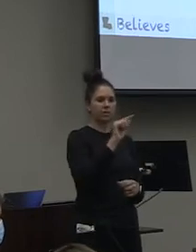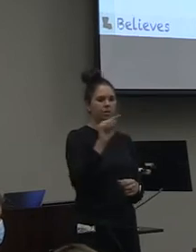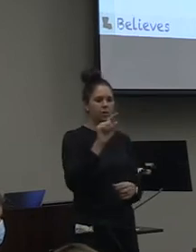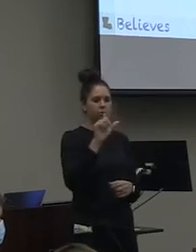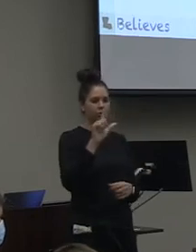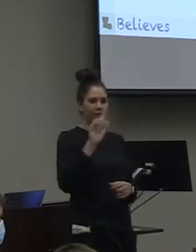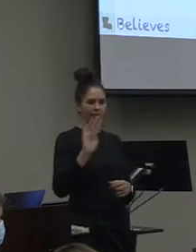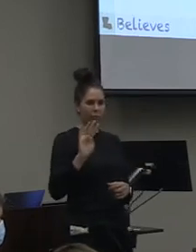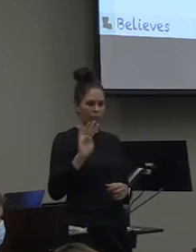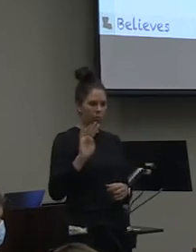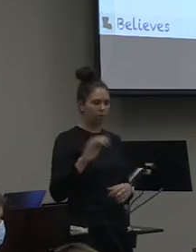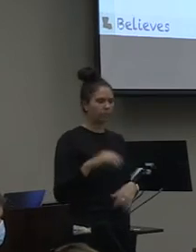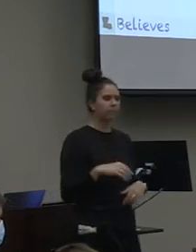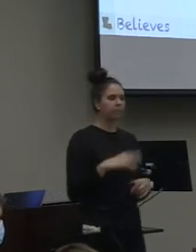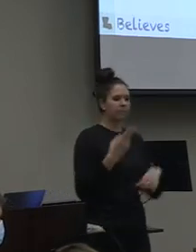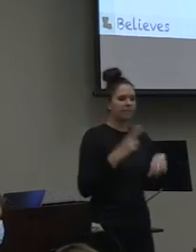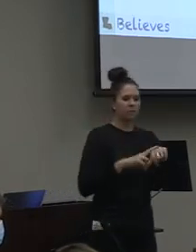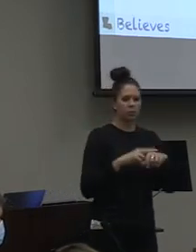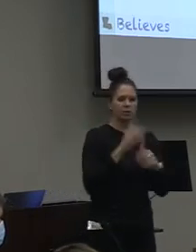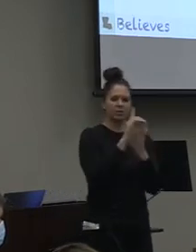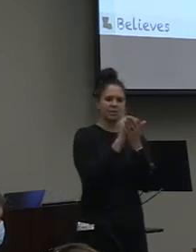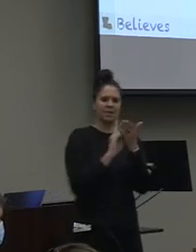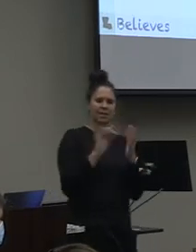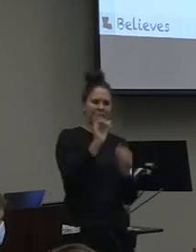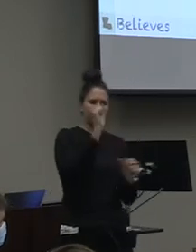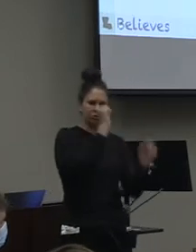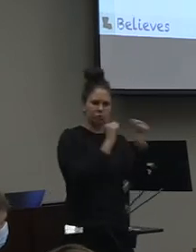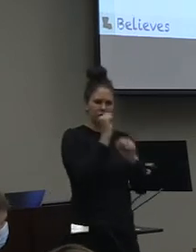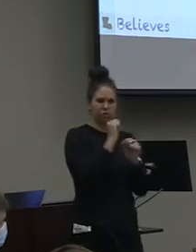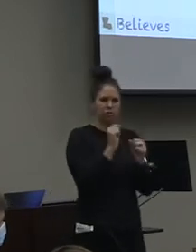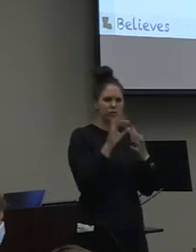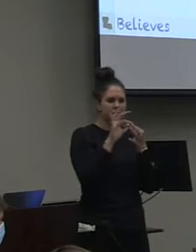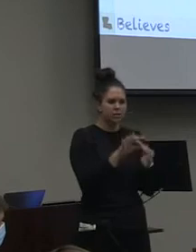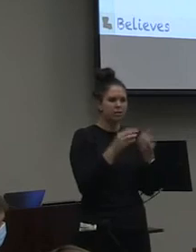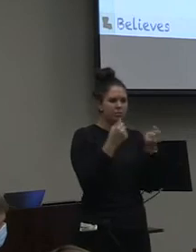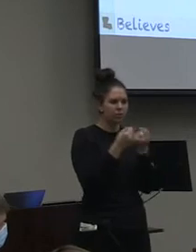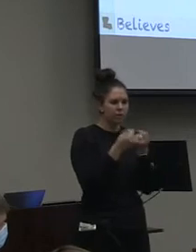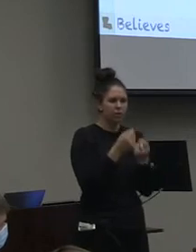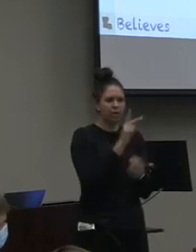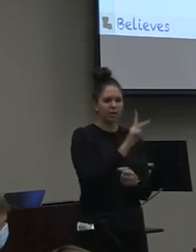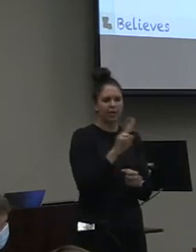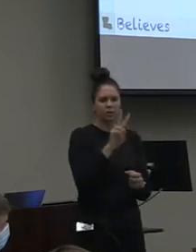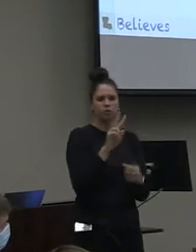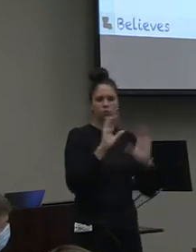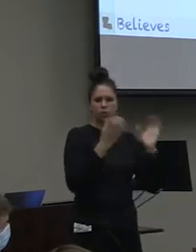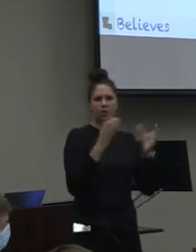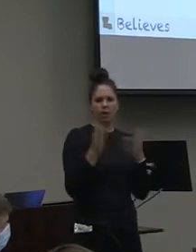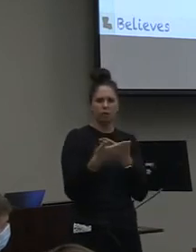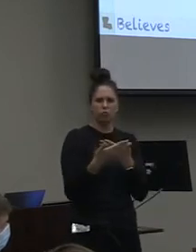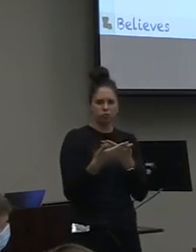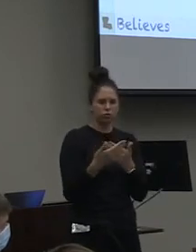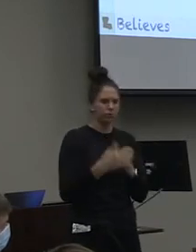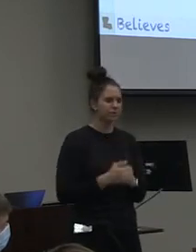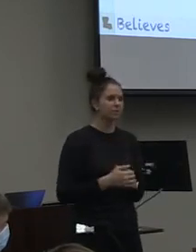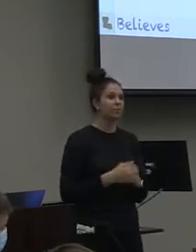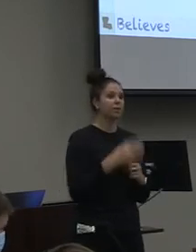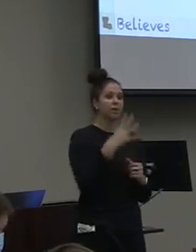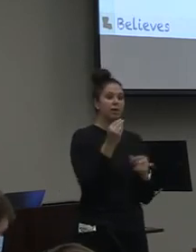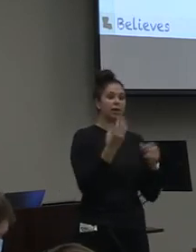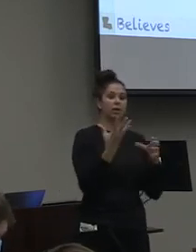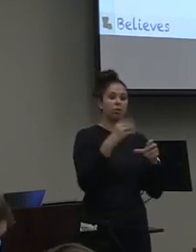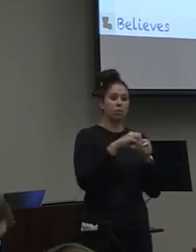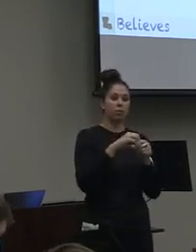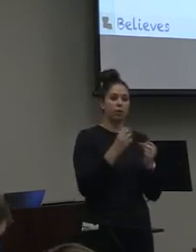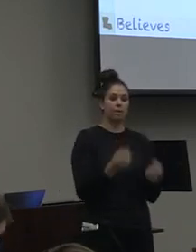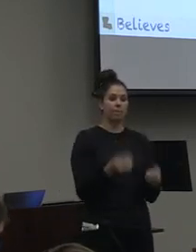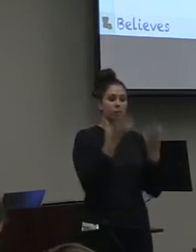2023-24. And, of course, designing that strategy around supporting our K-2 classrooms and incorporating